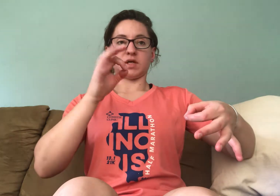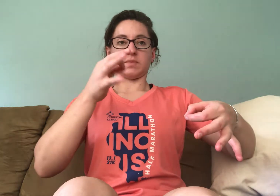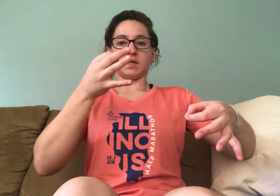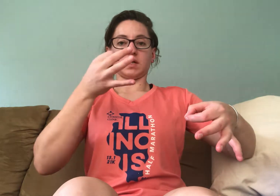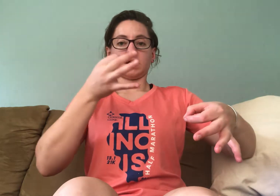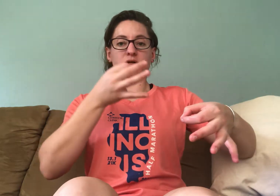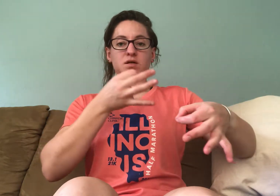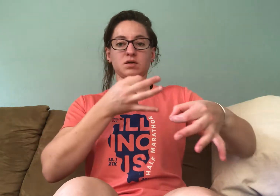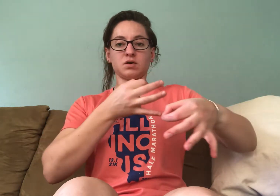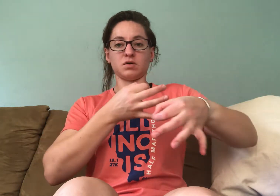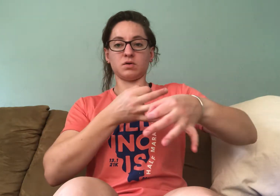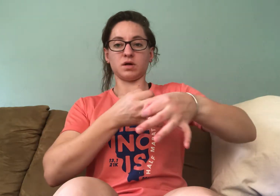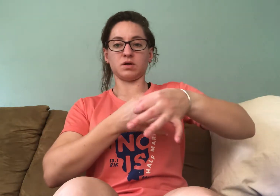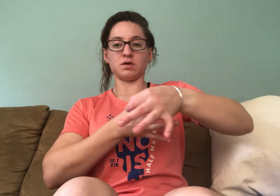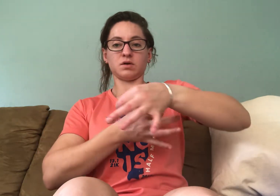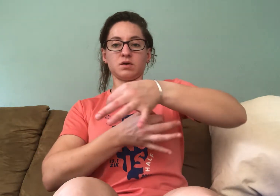dominant hand, go under,